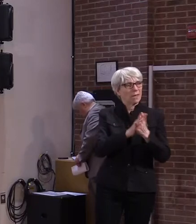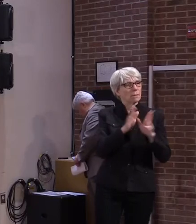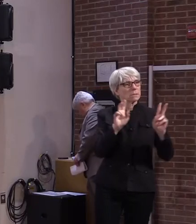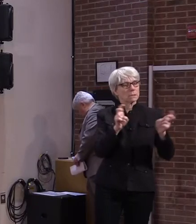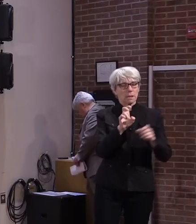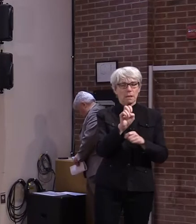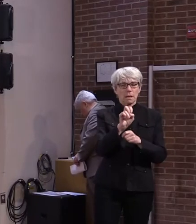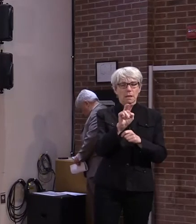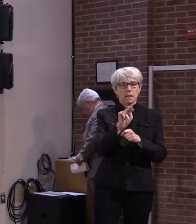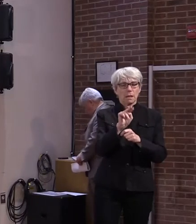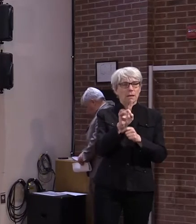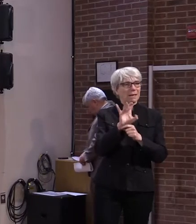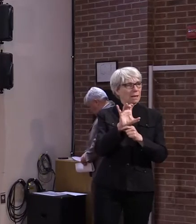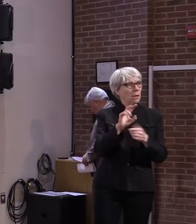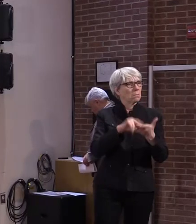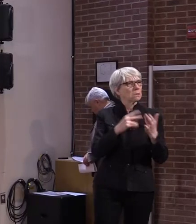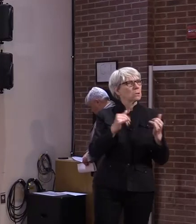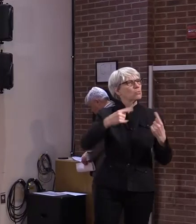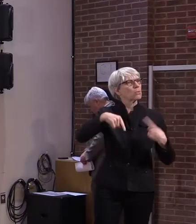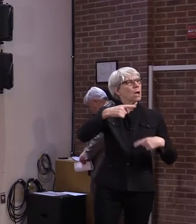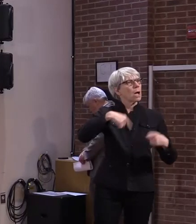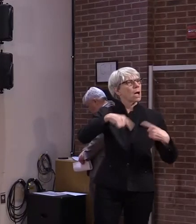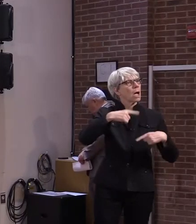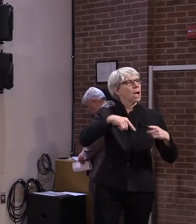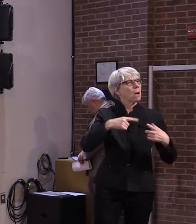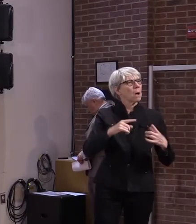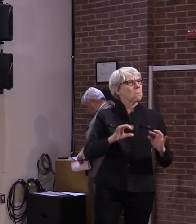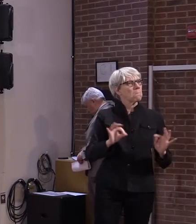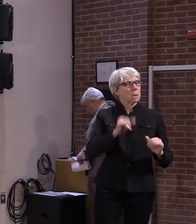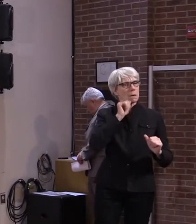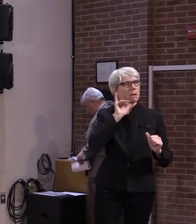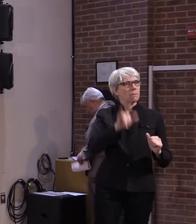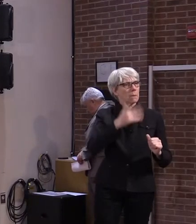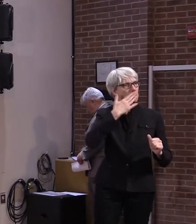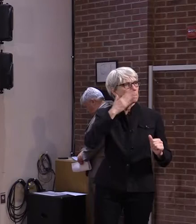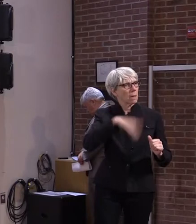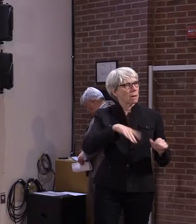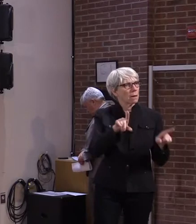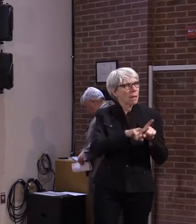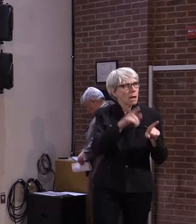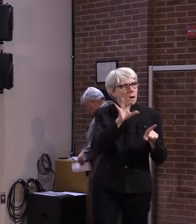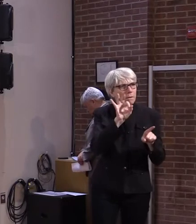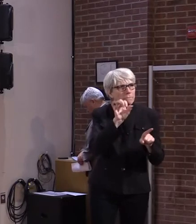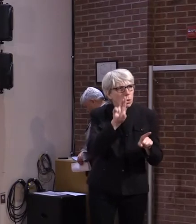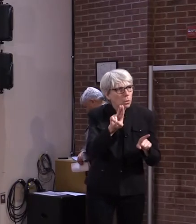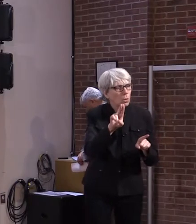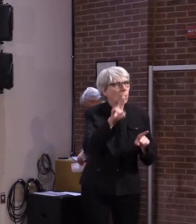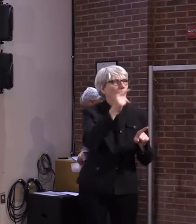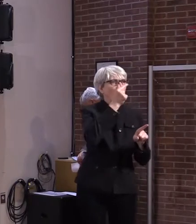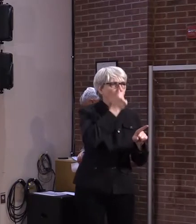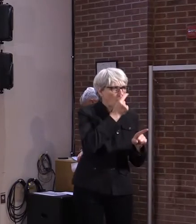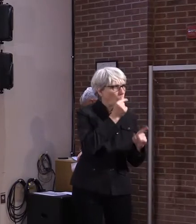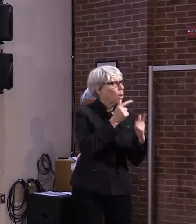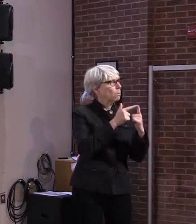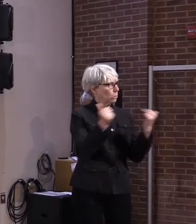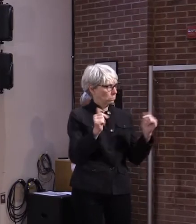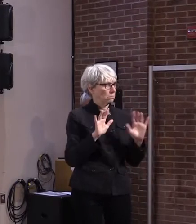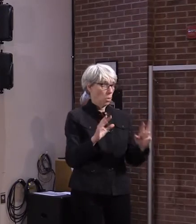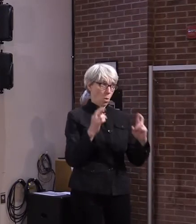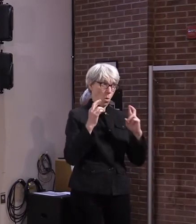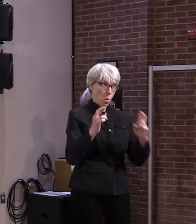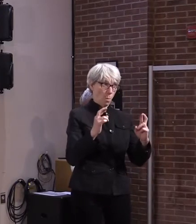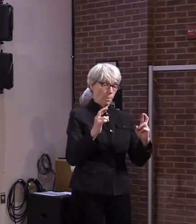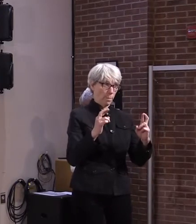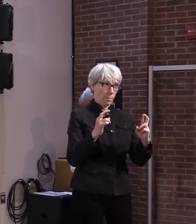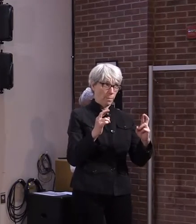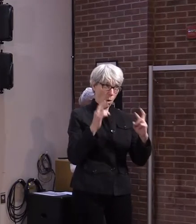those viruses that leads to annoying symptoms and cold symptoms. However, as Delta has